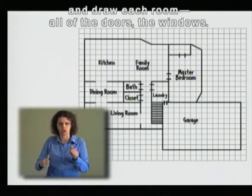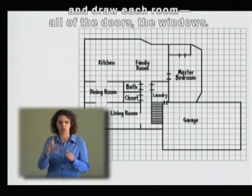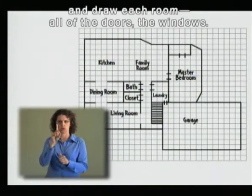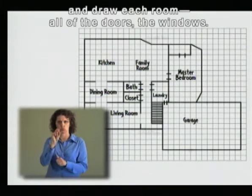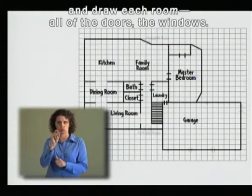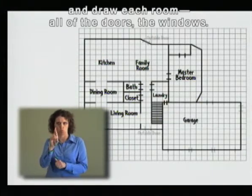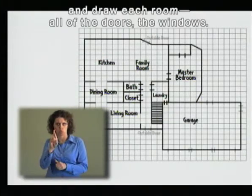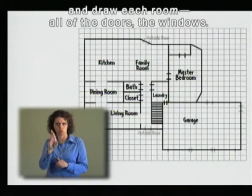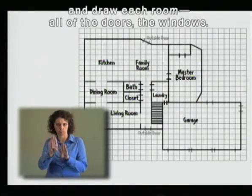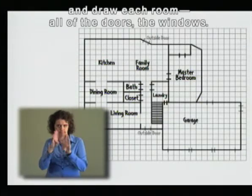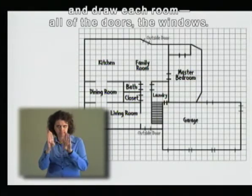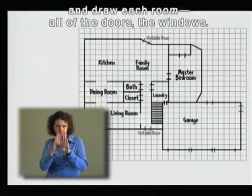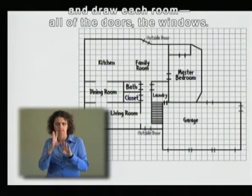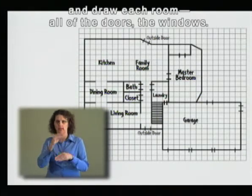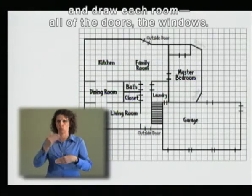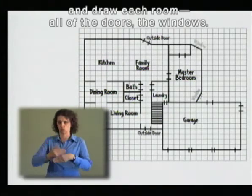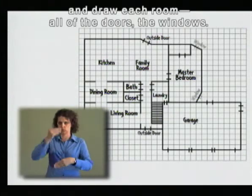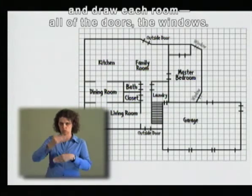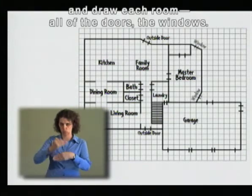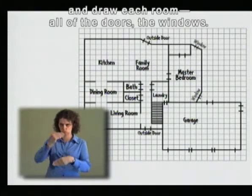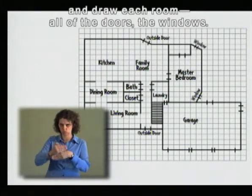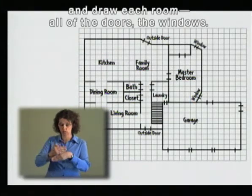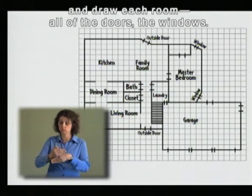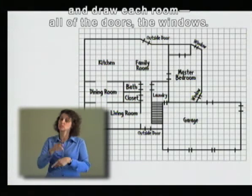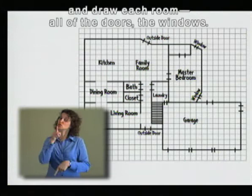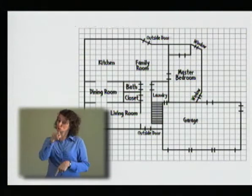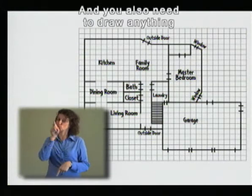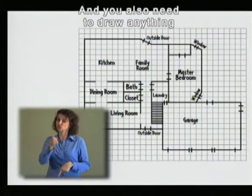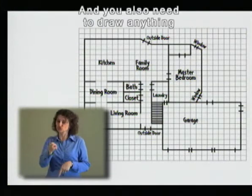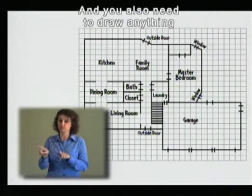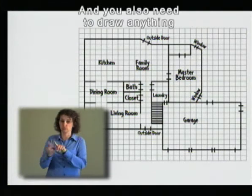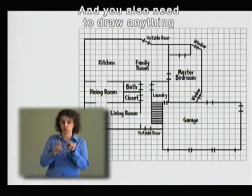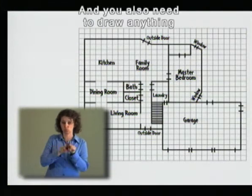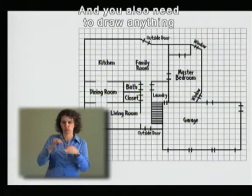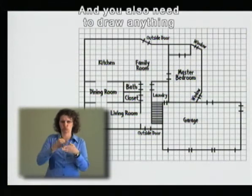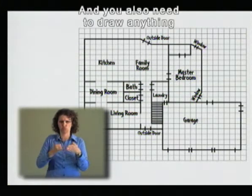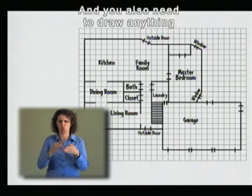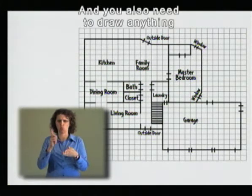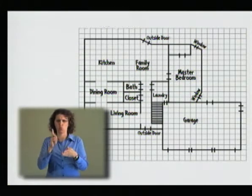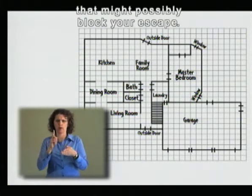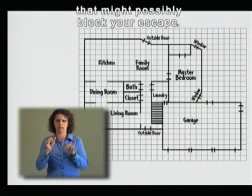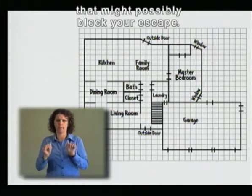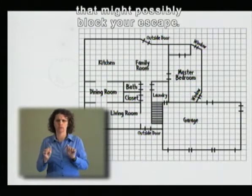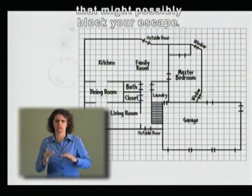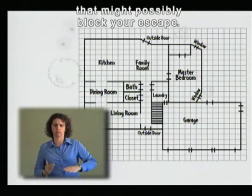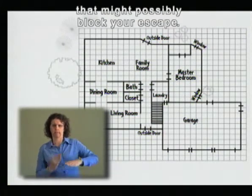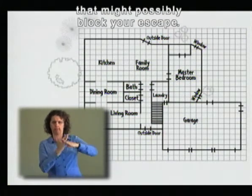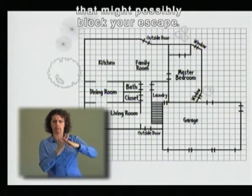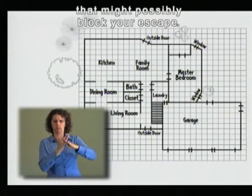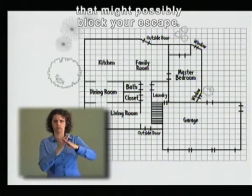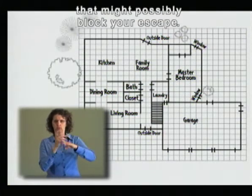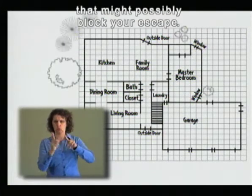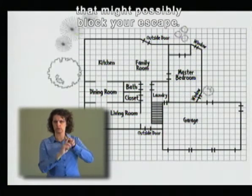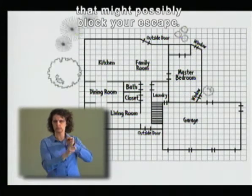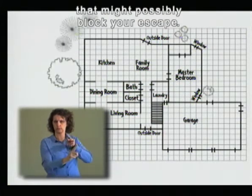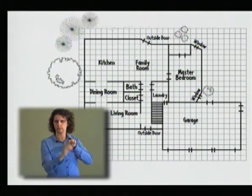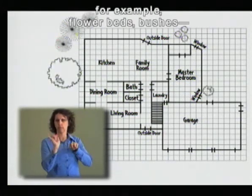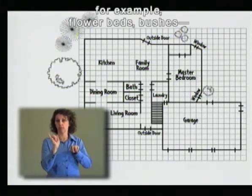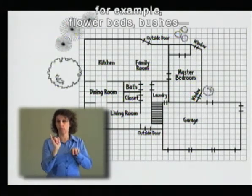room, all of the doors, the windows. And you also need to draw anything that might possibly block your escape. For